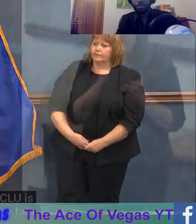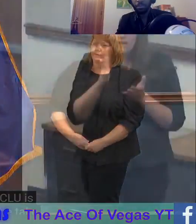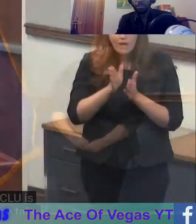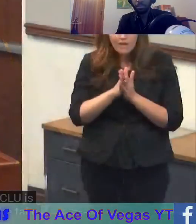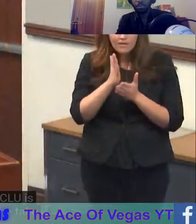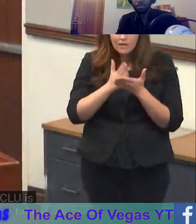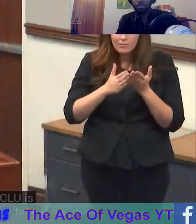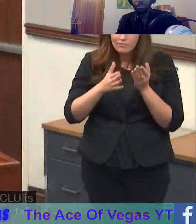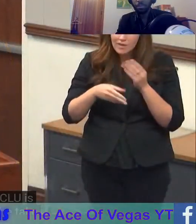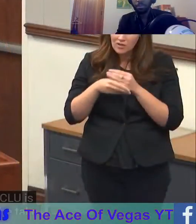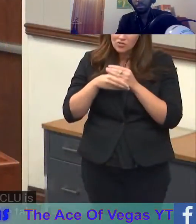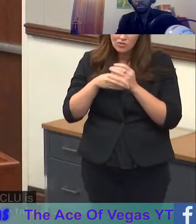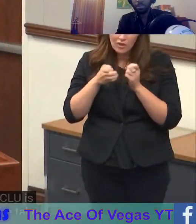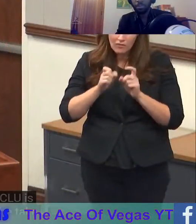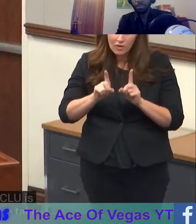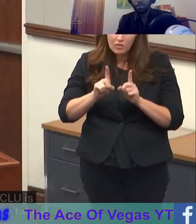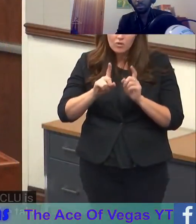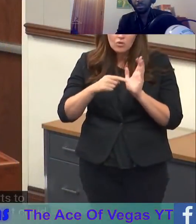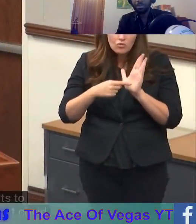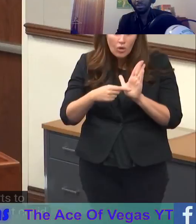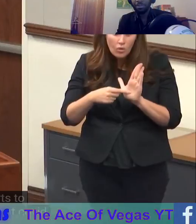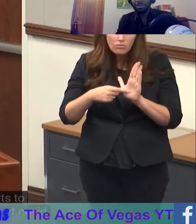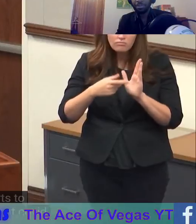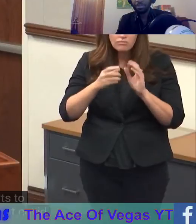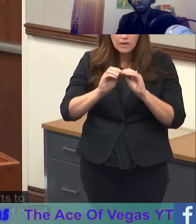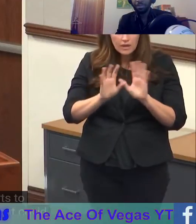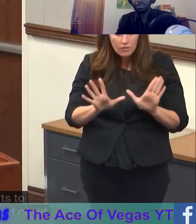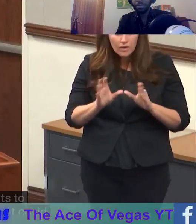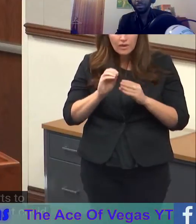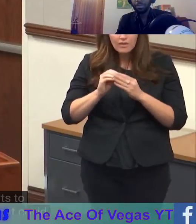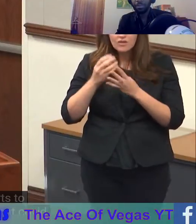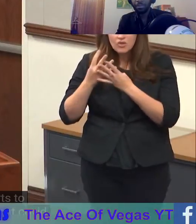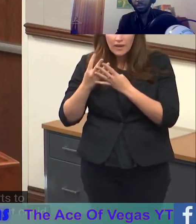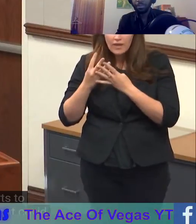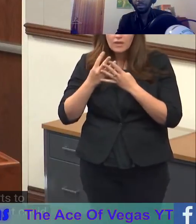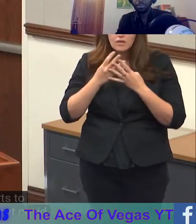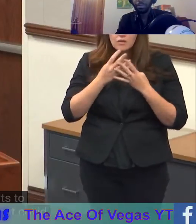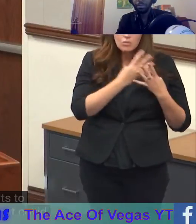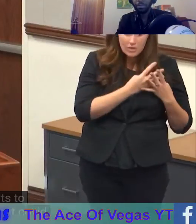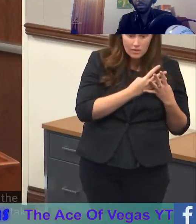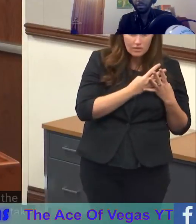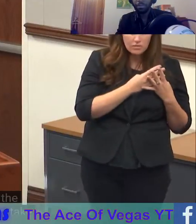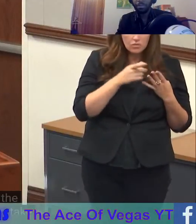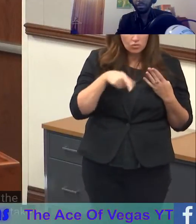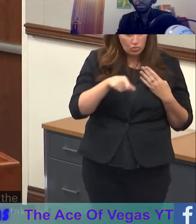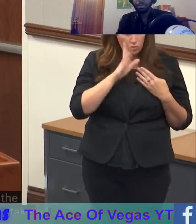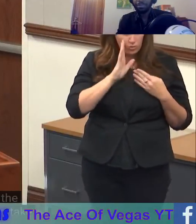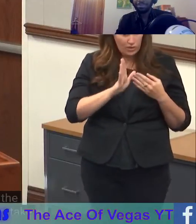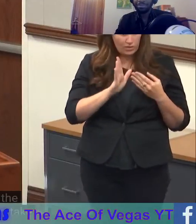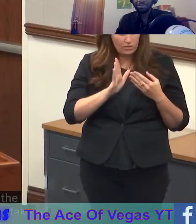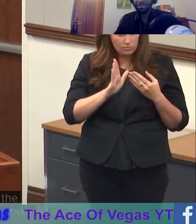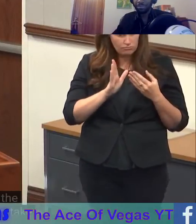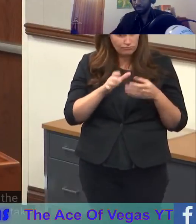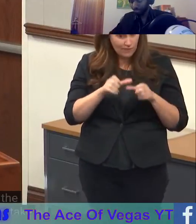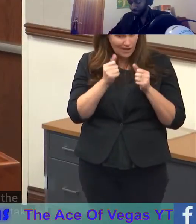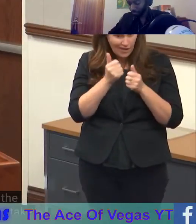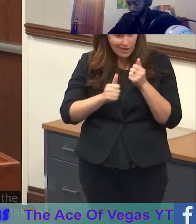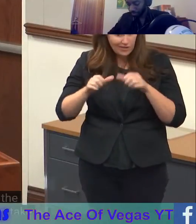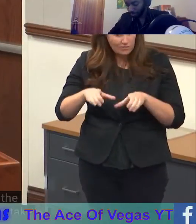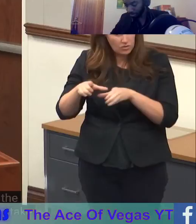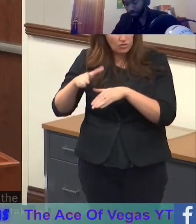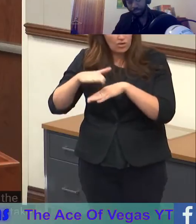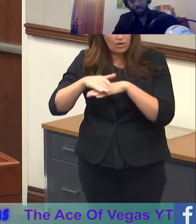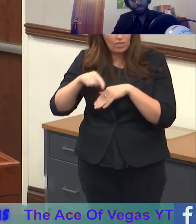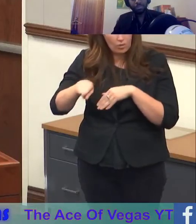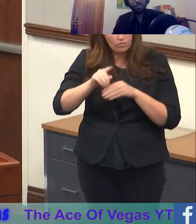additional efforts to promote transparency about COVID cases in the jail, in the prisons. Are you going to take any specific